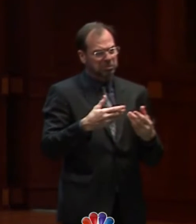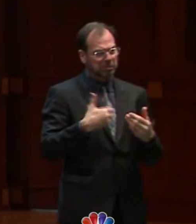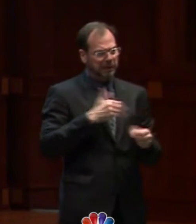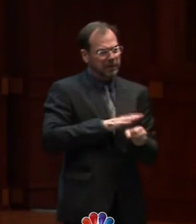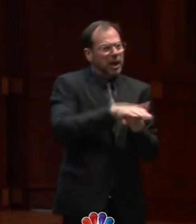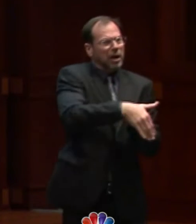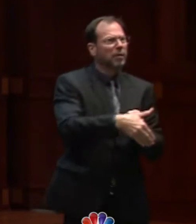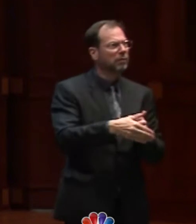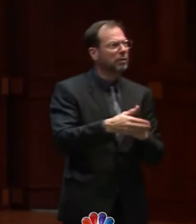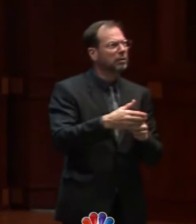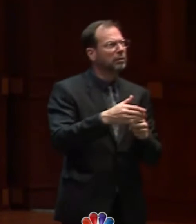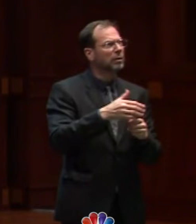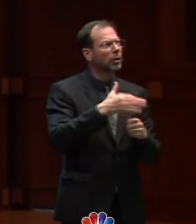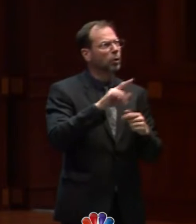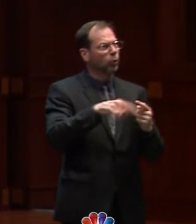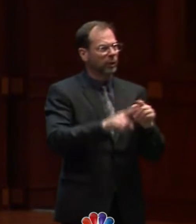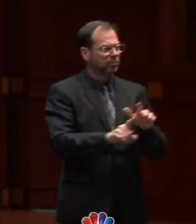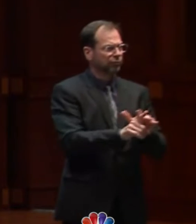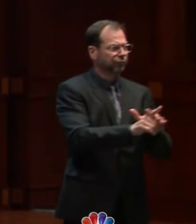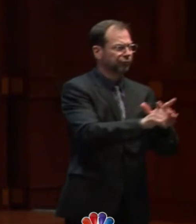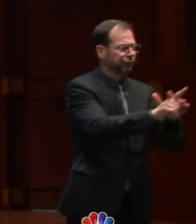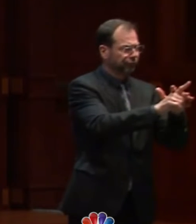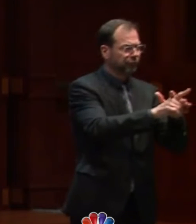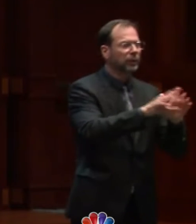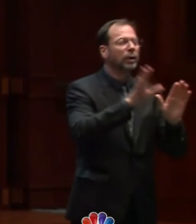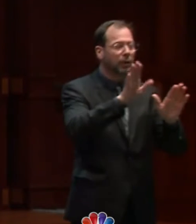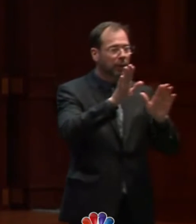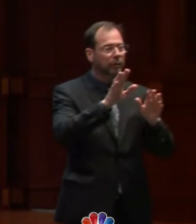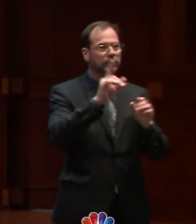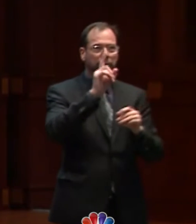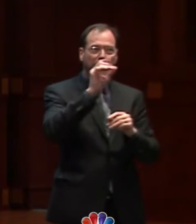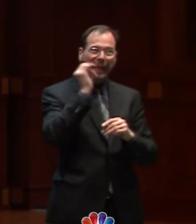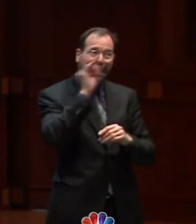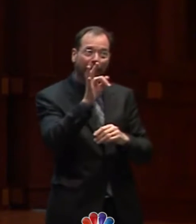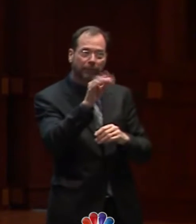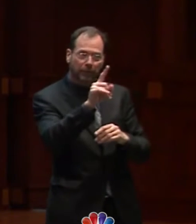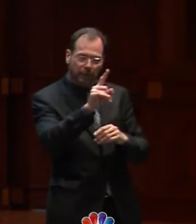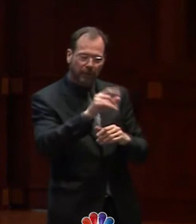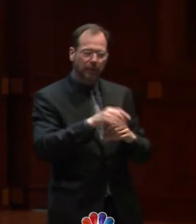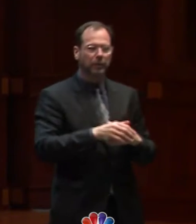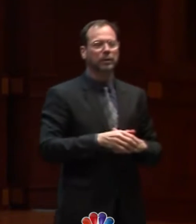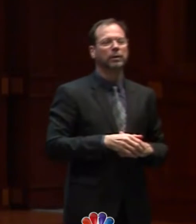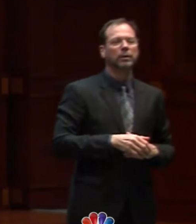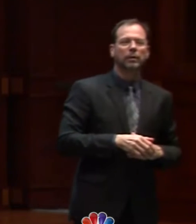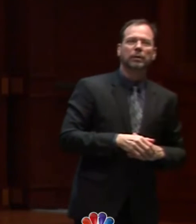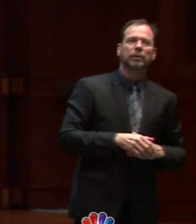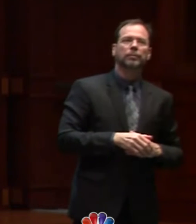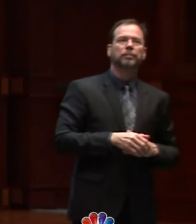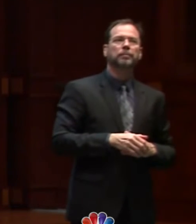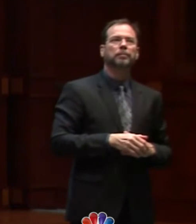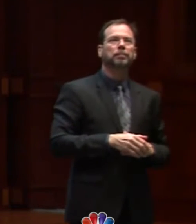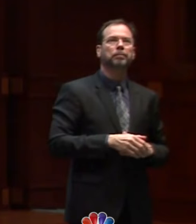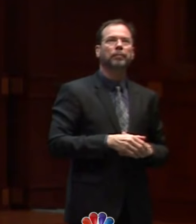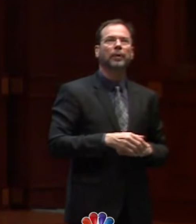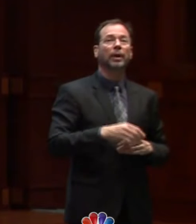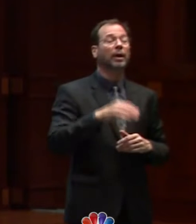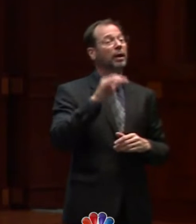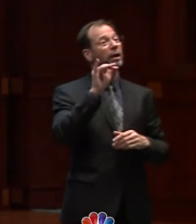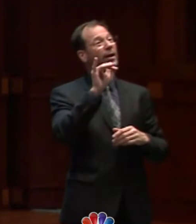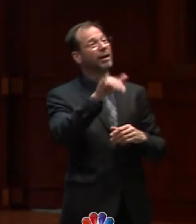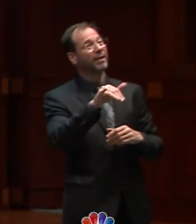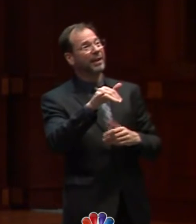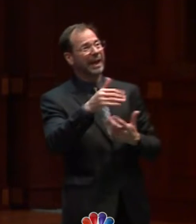arise. That said, we need to understand a couple of things. One is that we're dealing with a very unknown